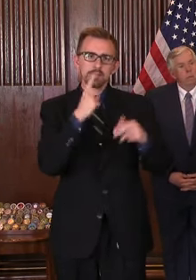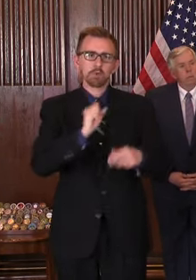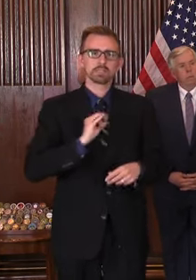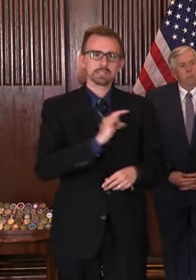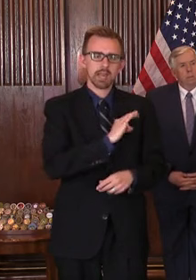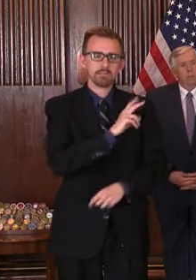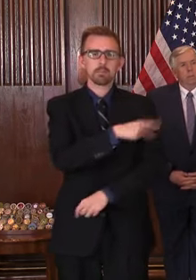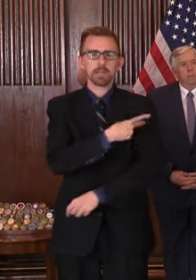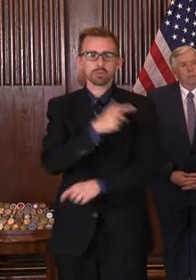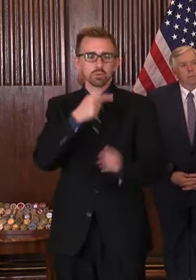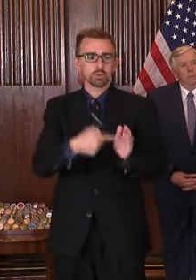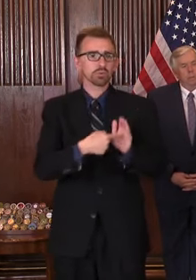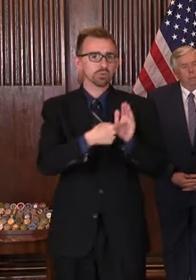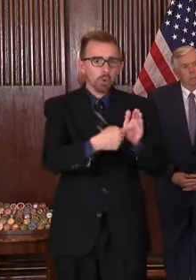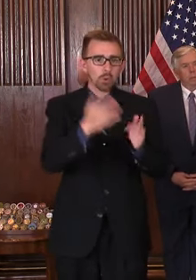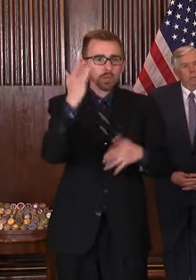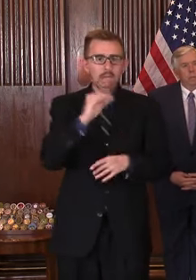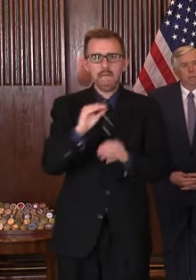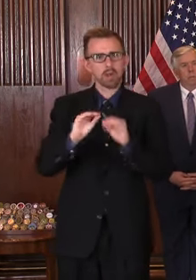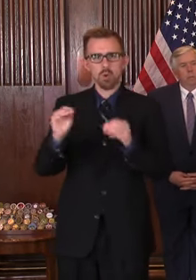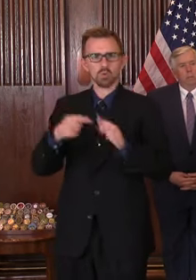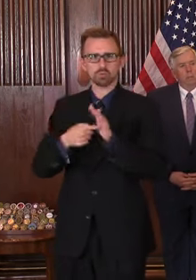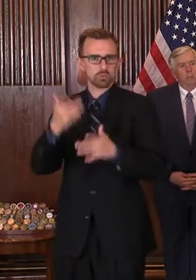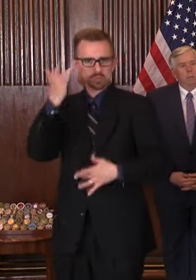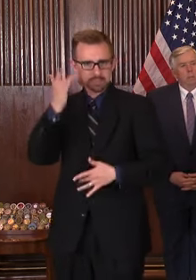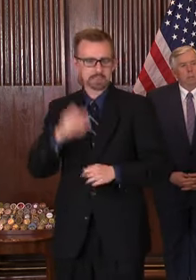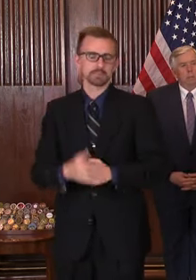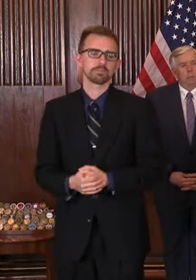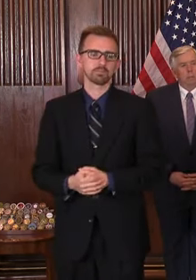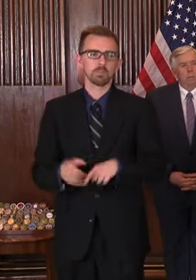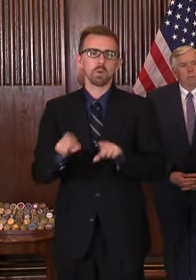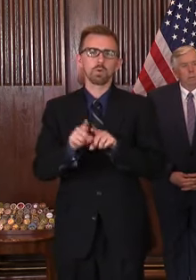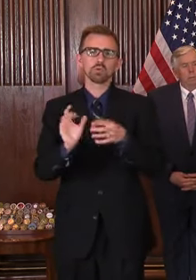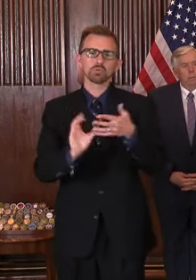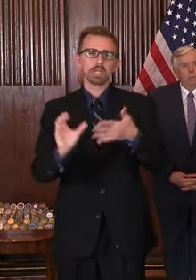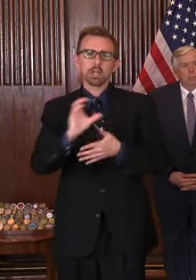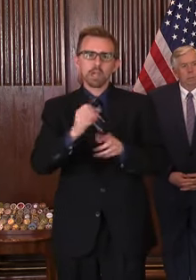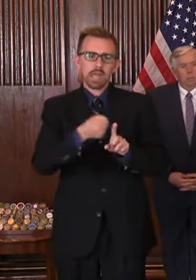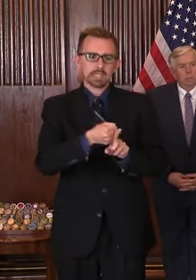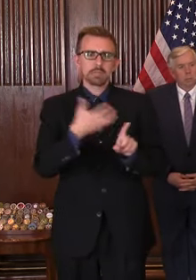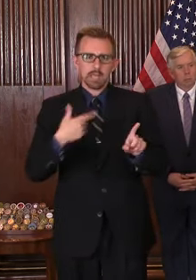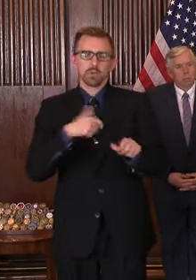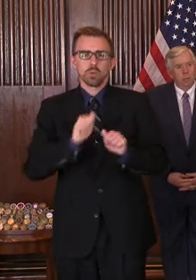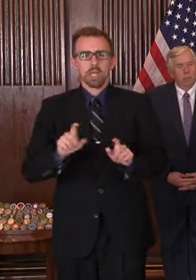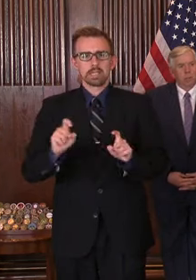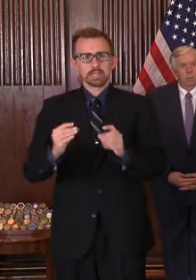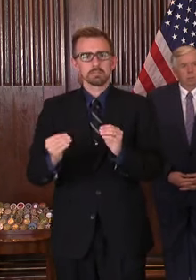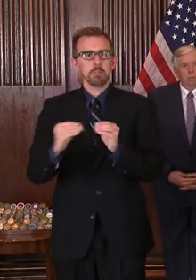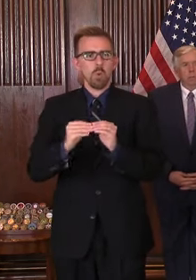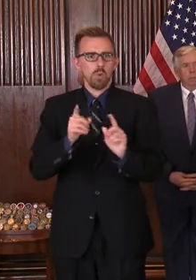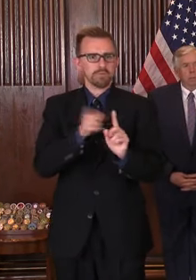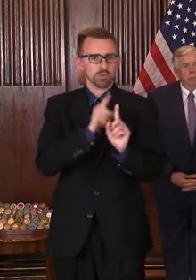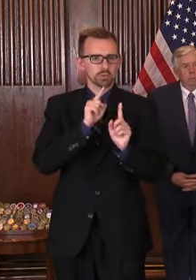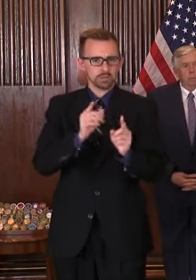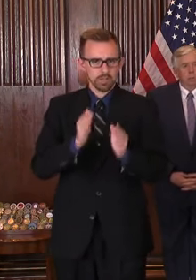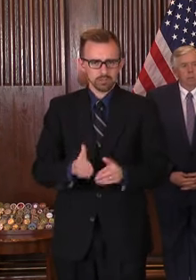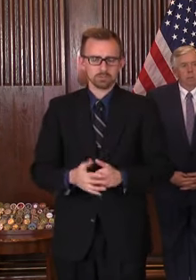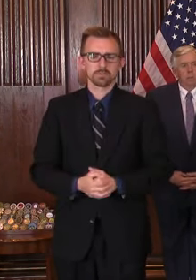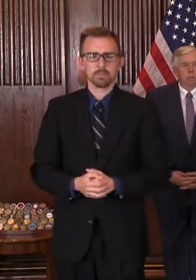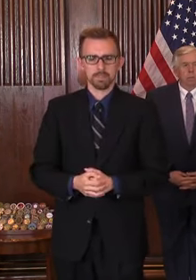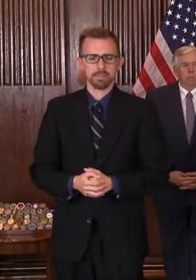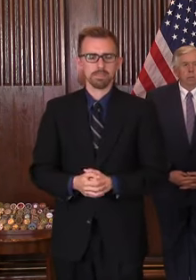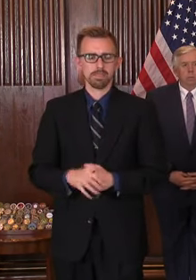patients, both symptomatic and asymptomatic. It also expands the criteria so that we can test more first responders. To